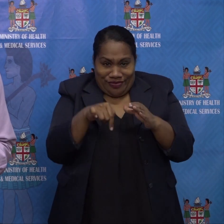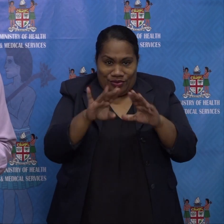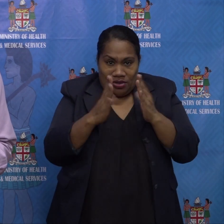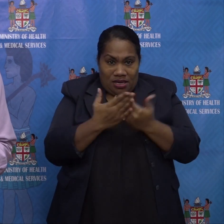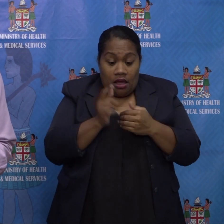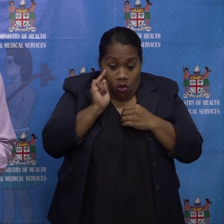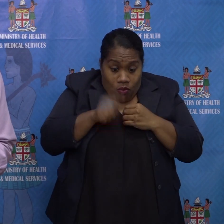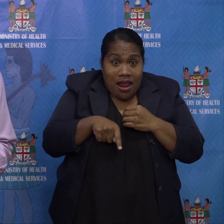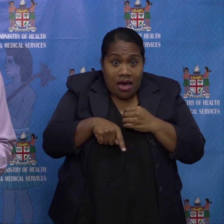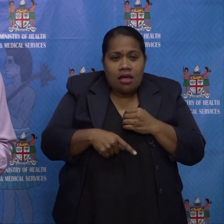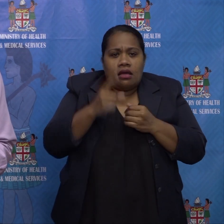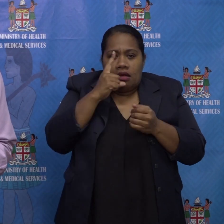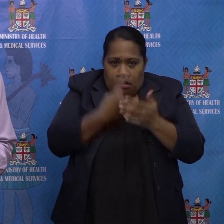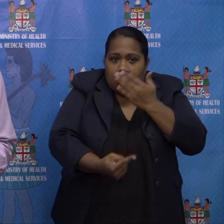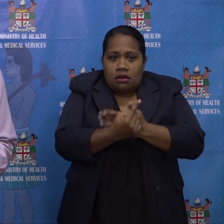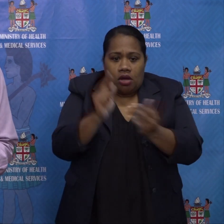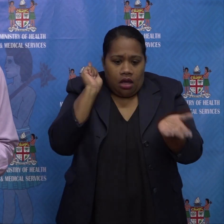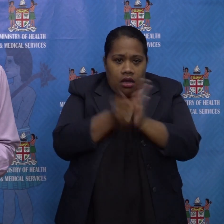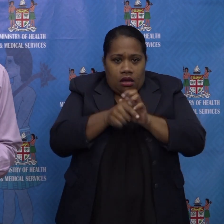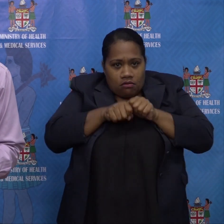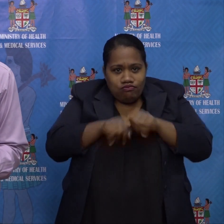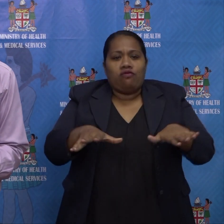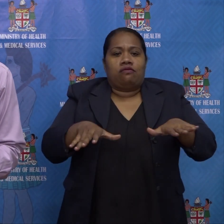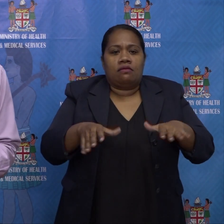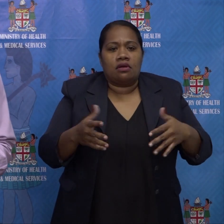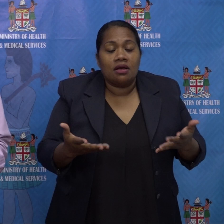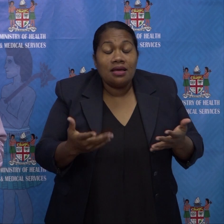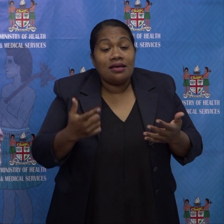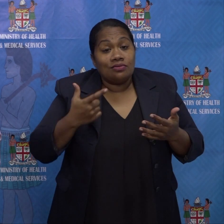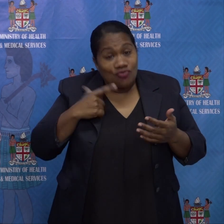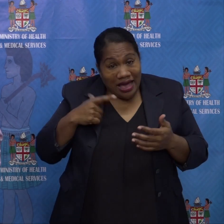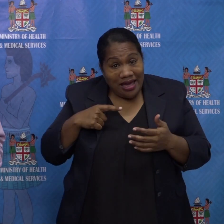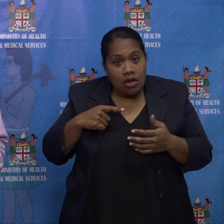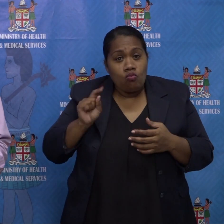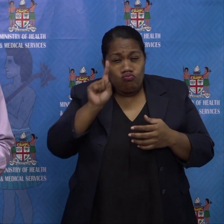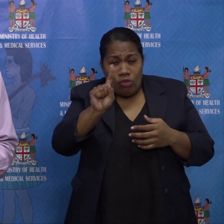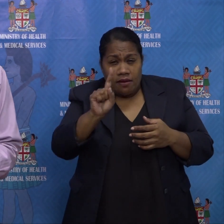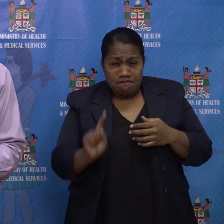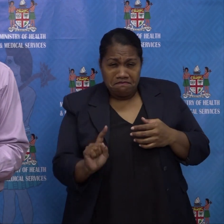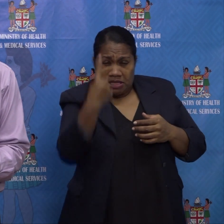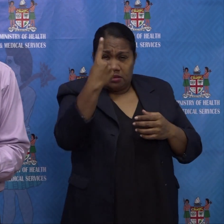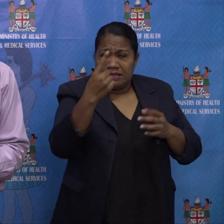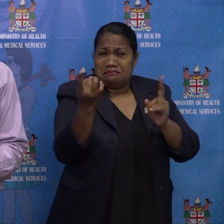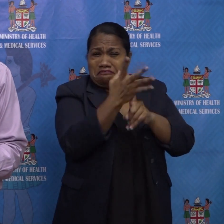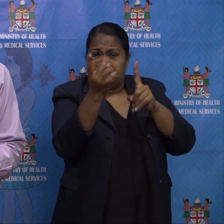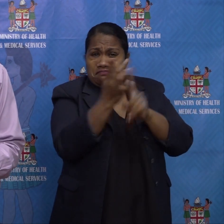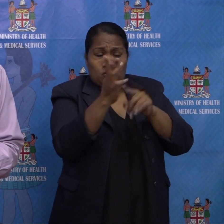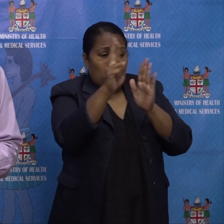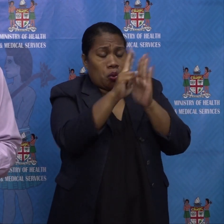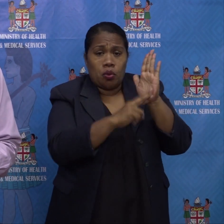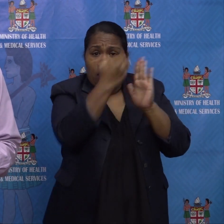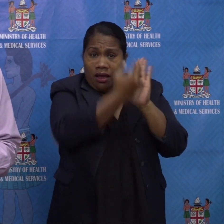have national ramifications. It is why one of our first and most important health measures, which